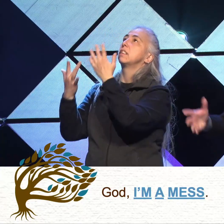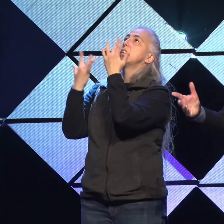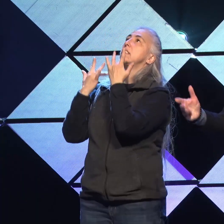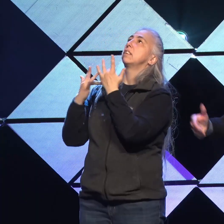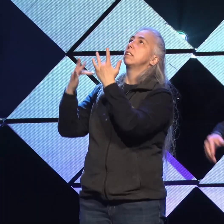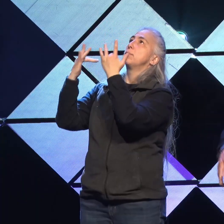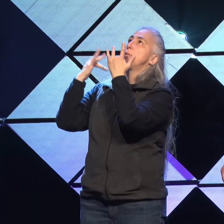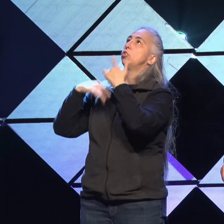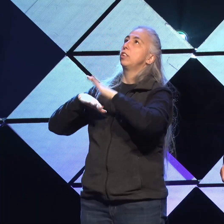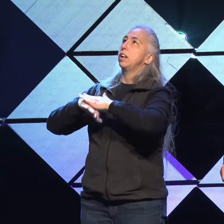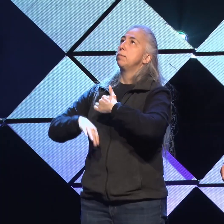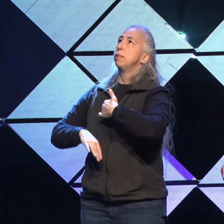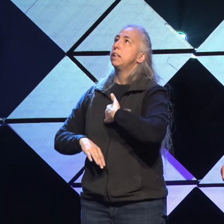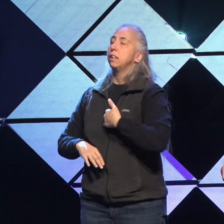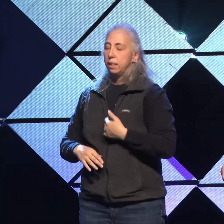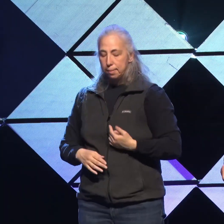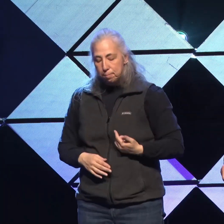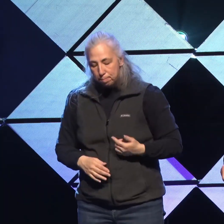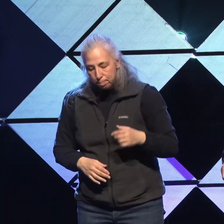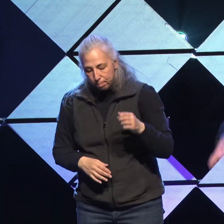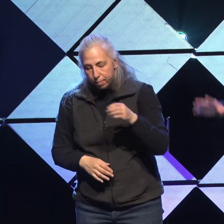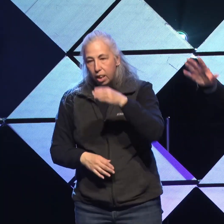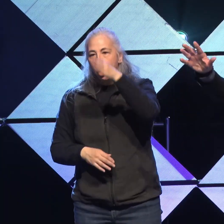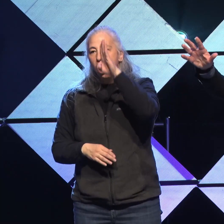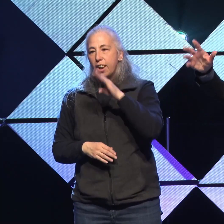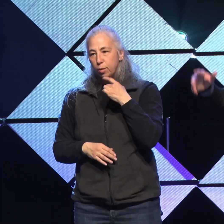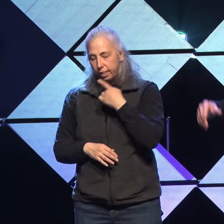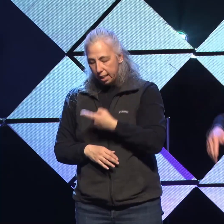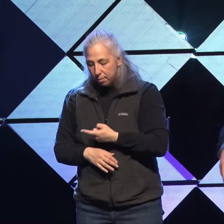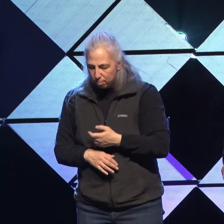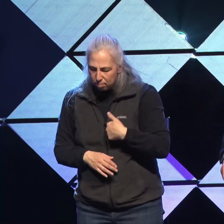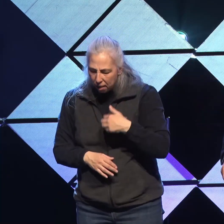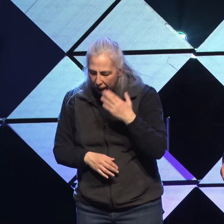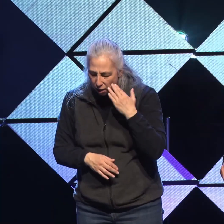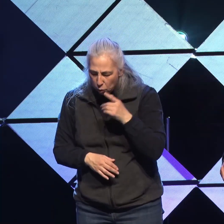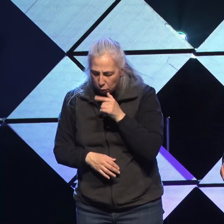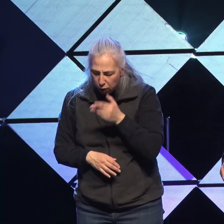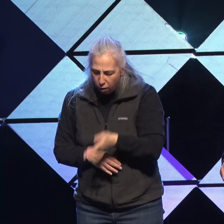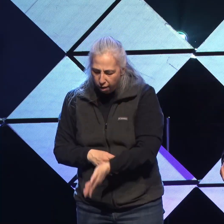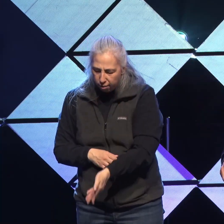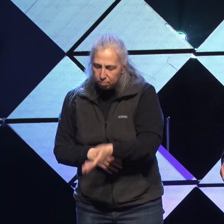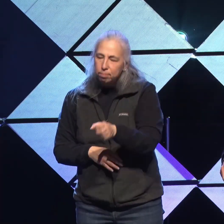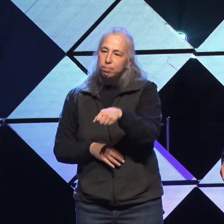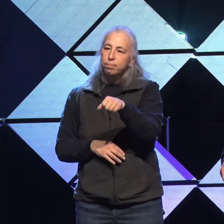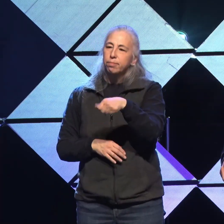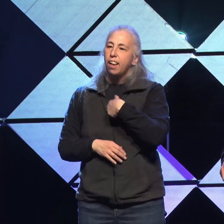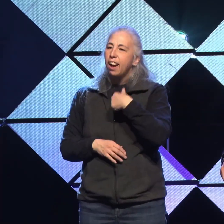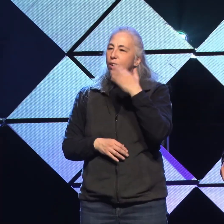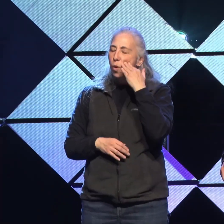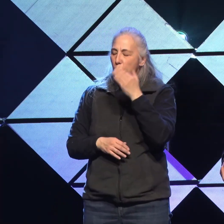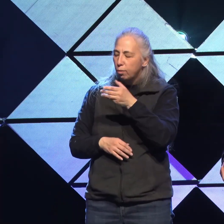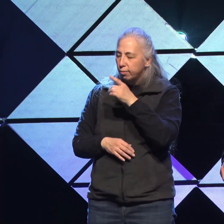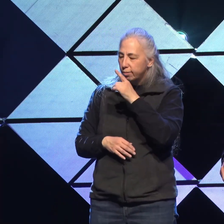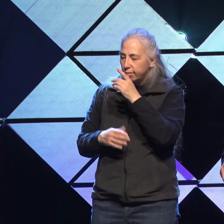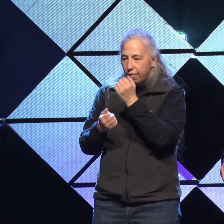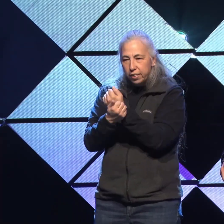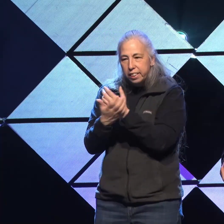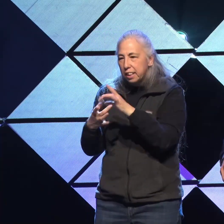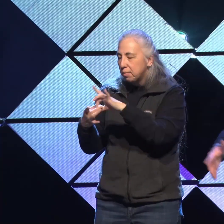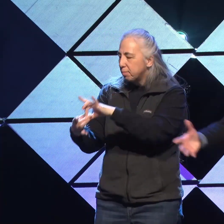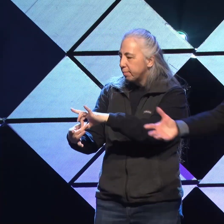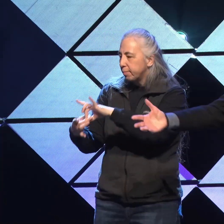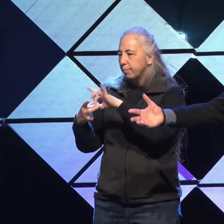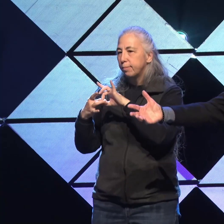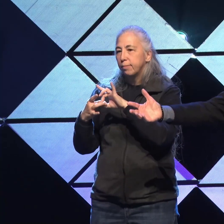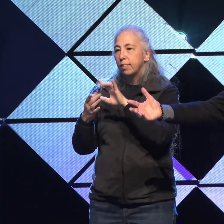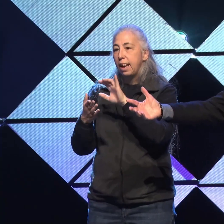And God will say, I know. I know. I know all about you. And the Spirit will